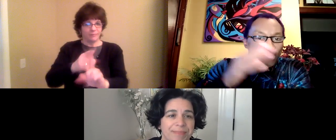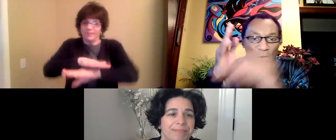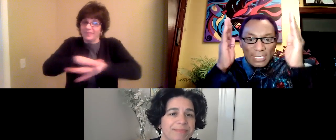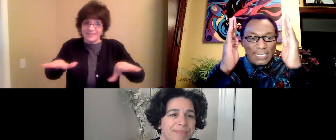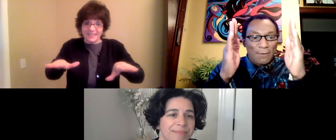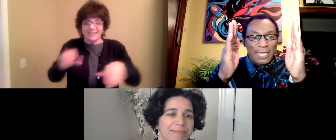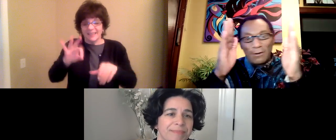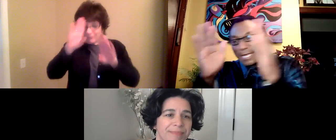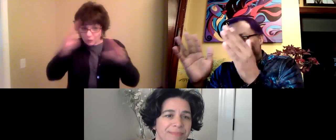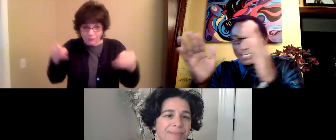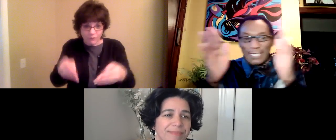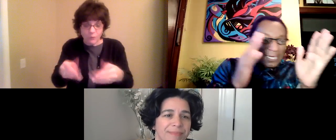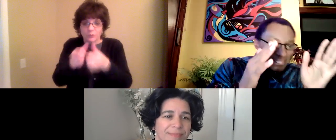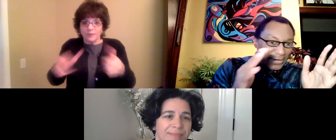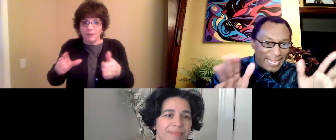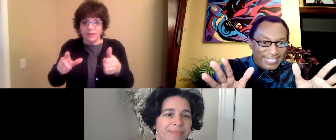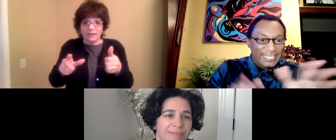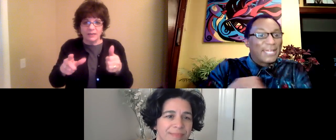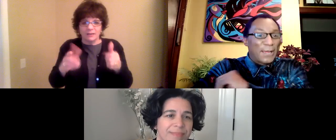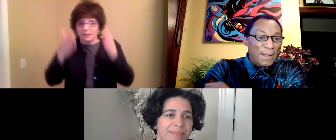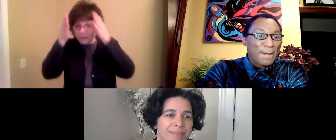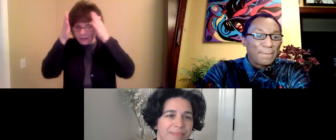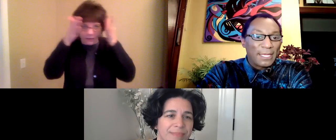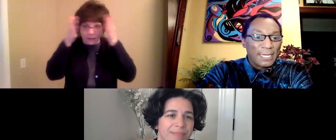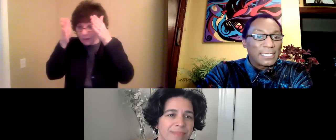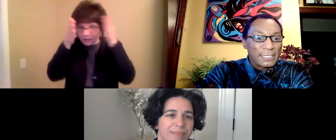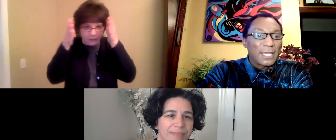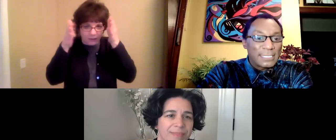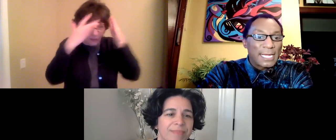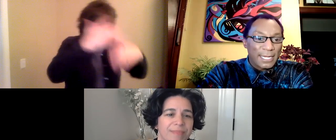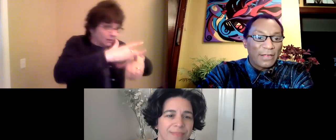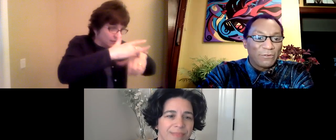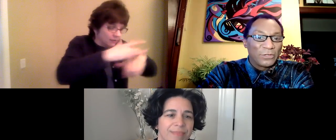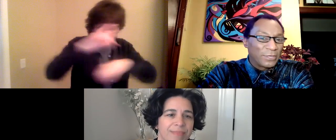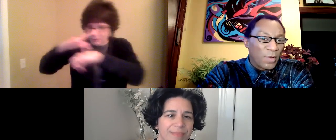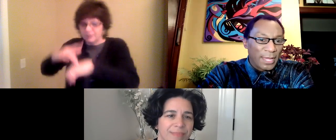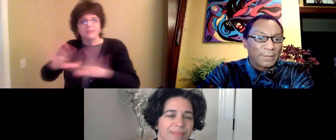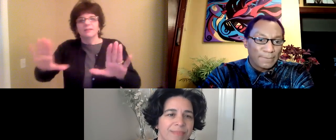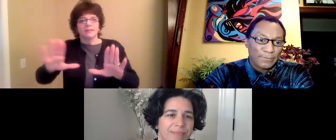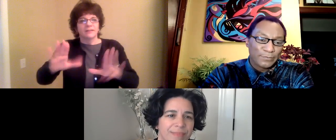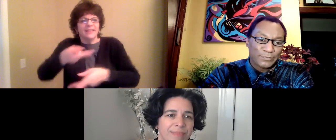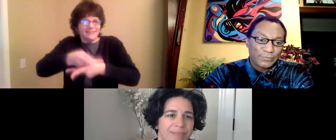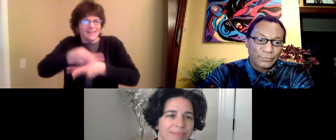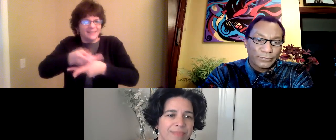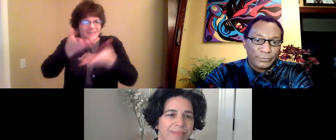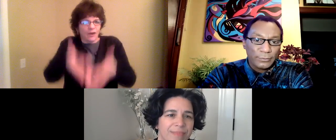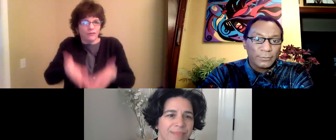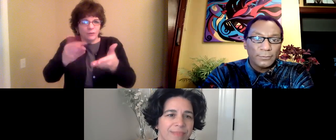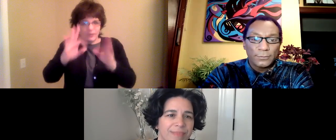if you can focus that without getting sidetracked, it does take care of you in a way.